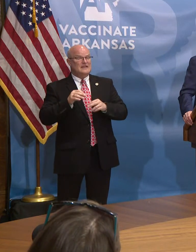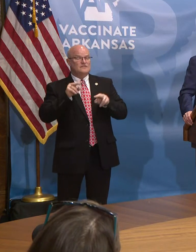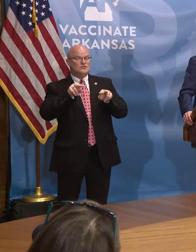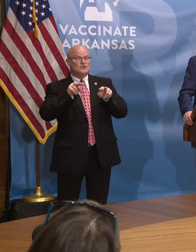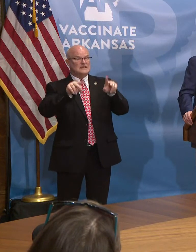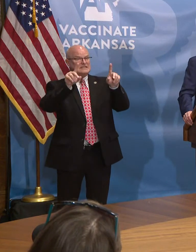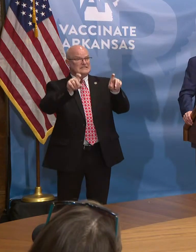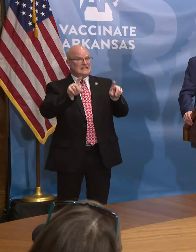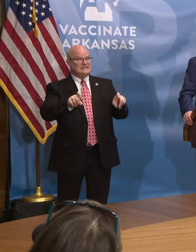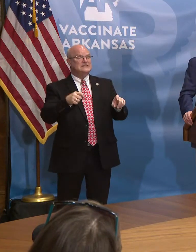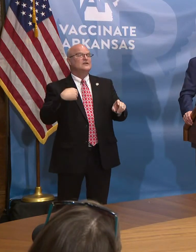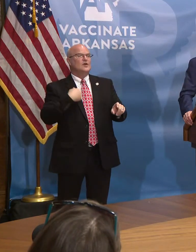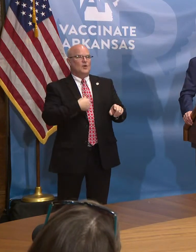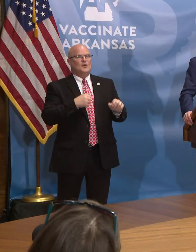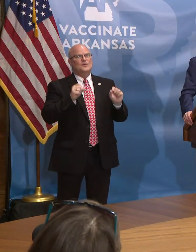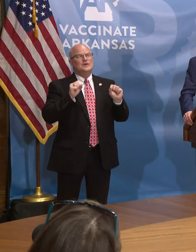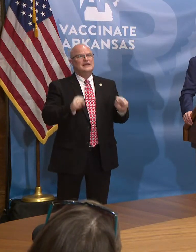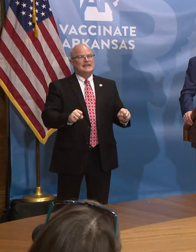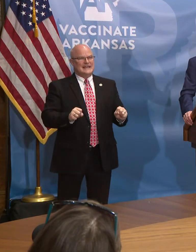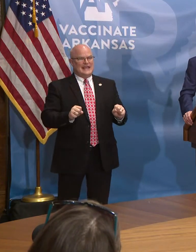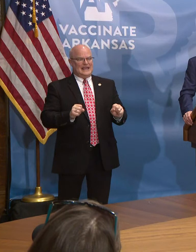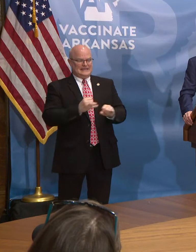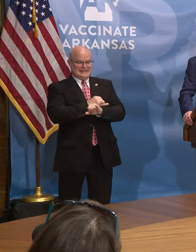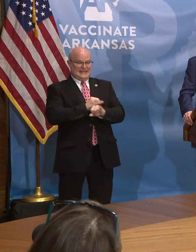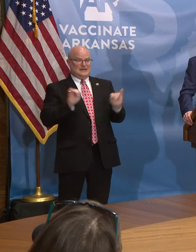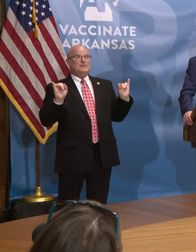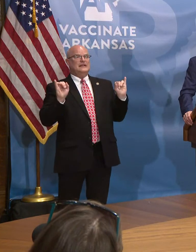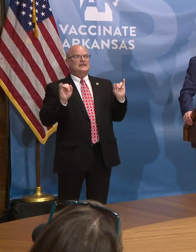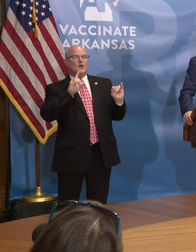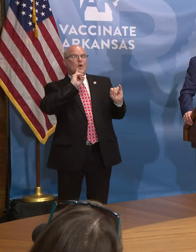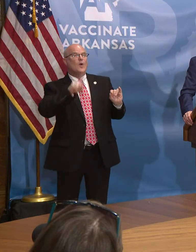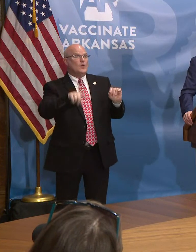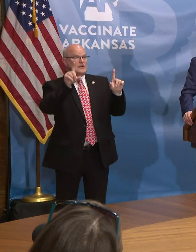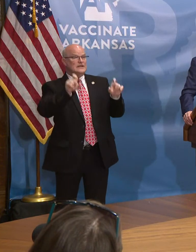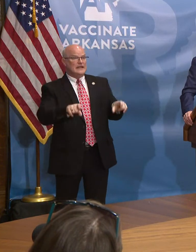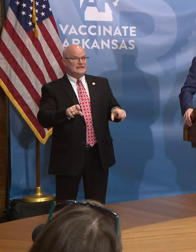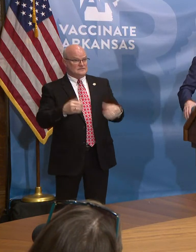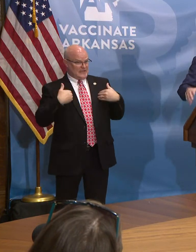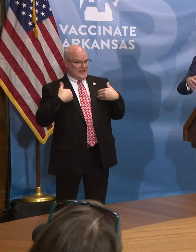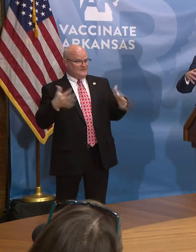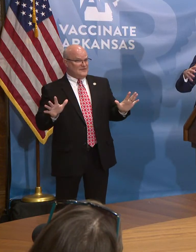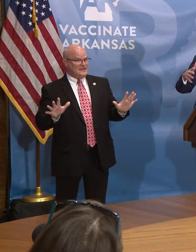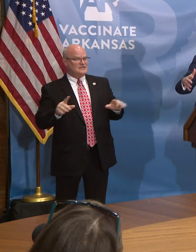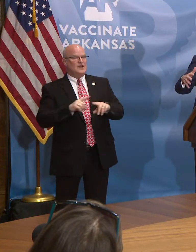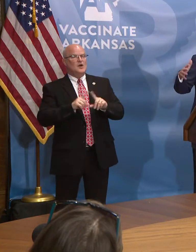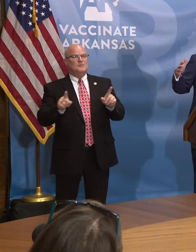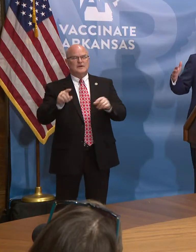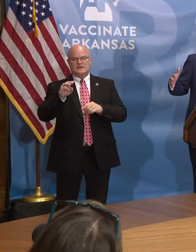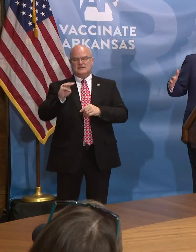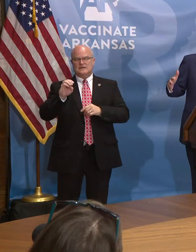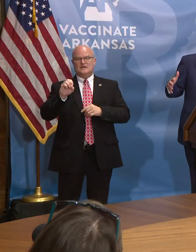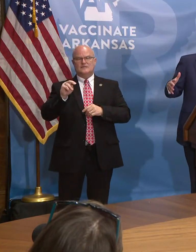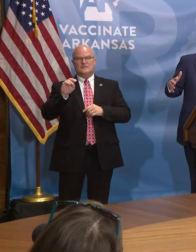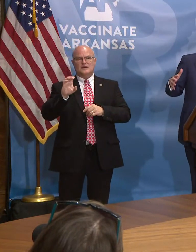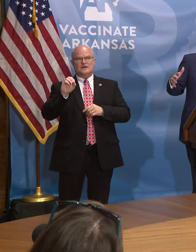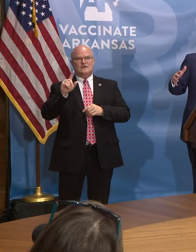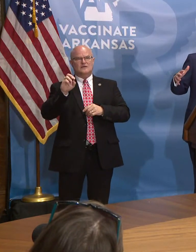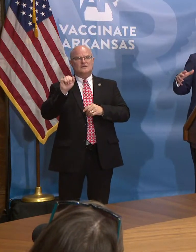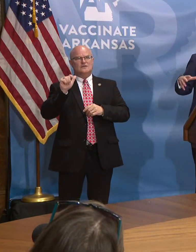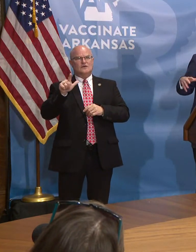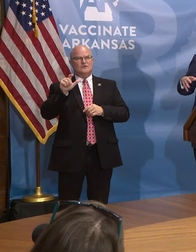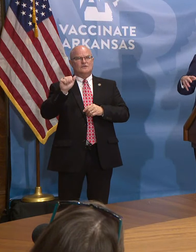at testing, we can independently order tests, which we are doing. But in terms of monoclonal